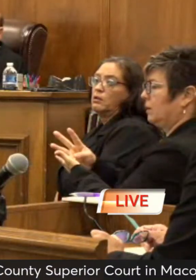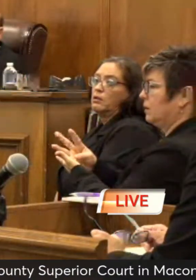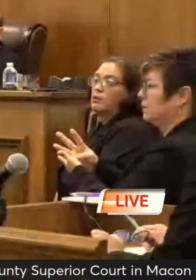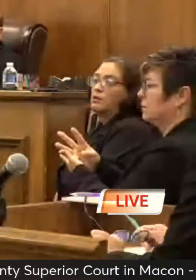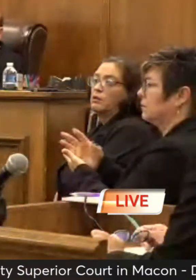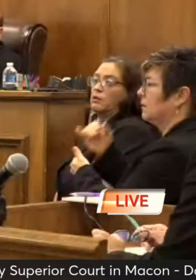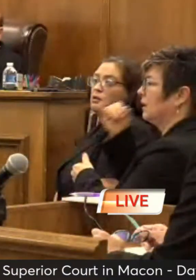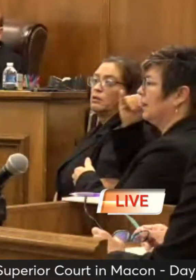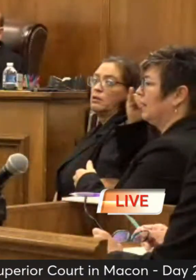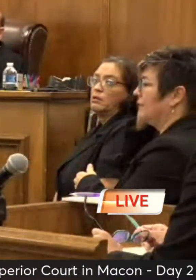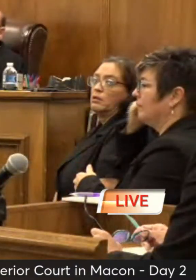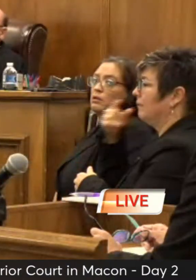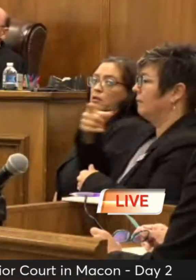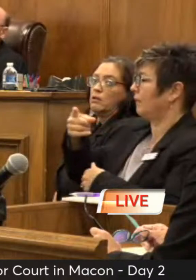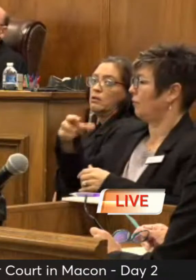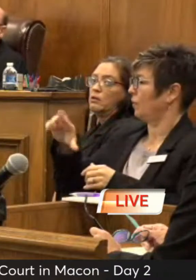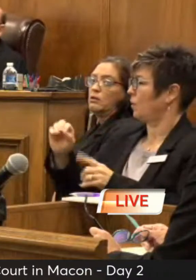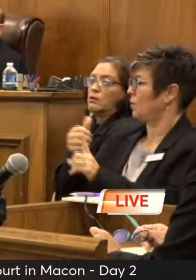understands.